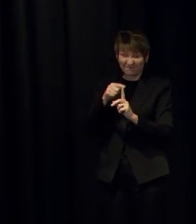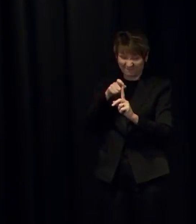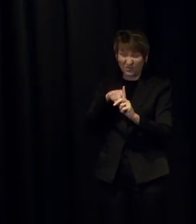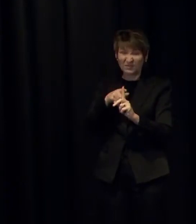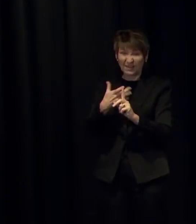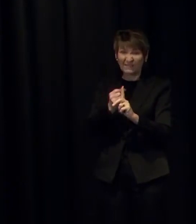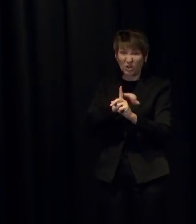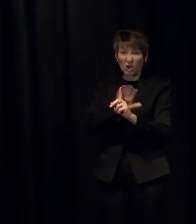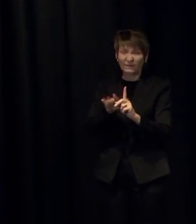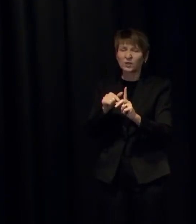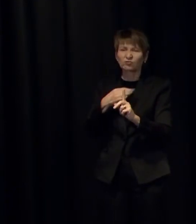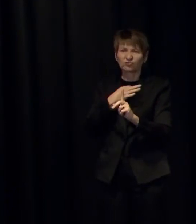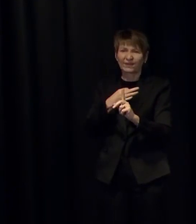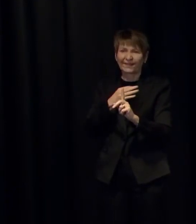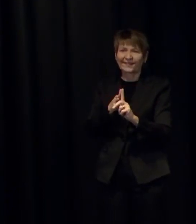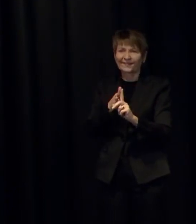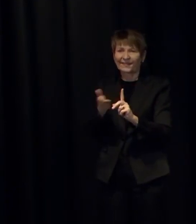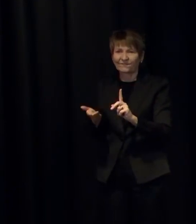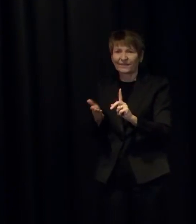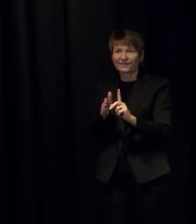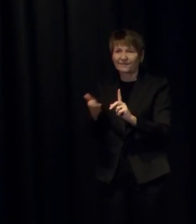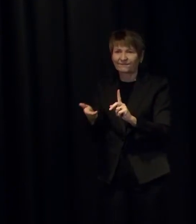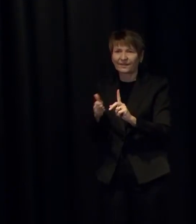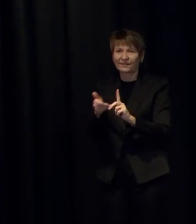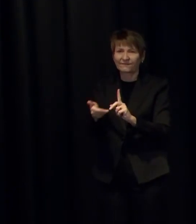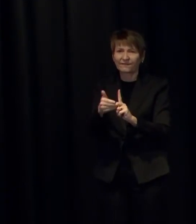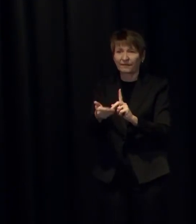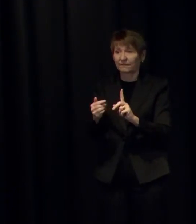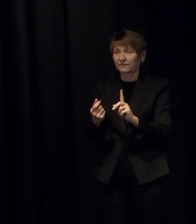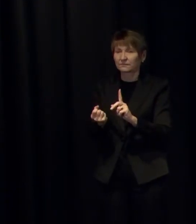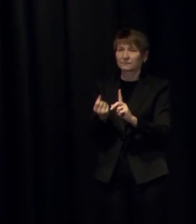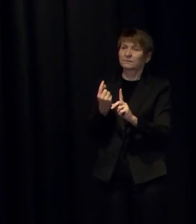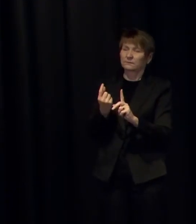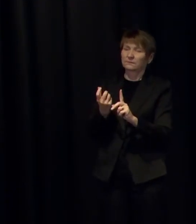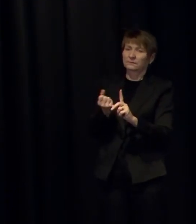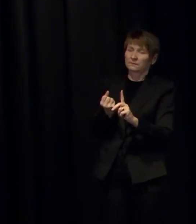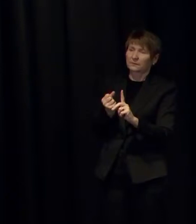thing, and we shouldn't ever forget long COVID. There are